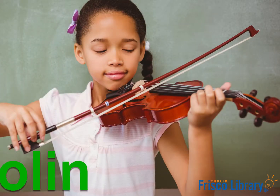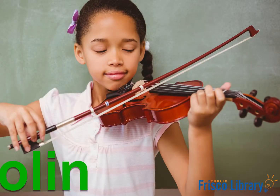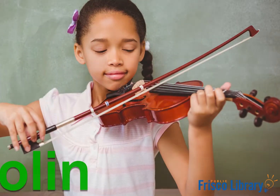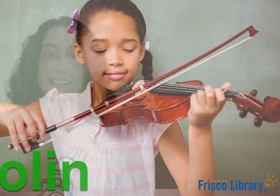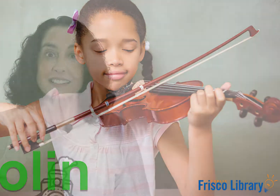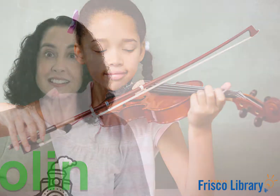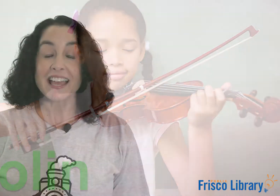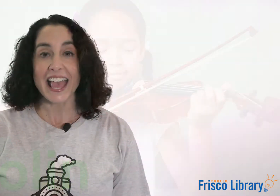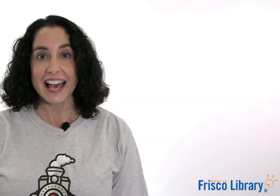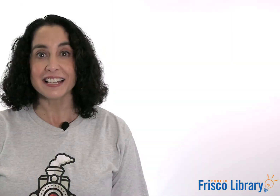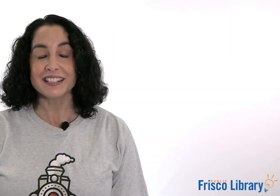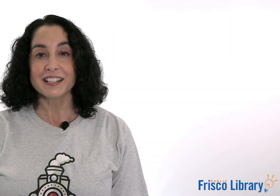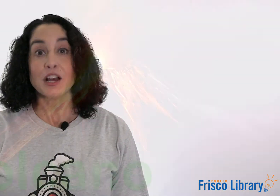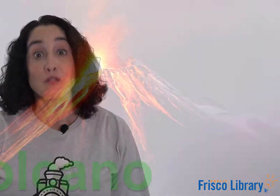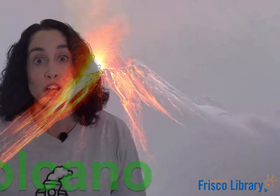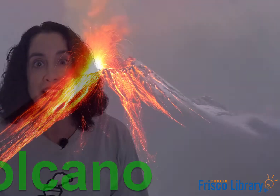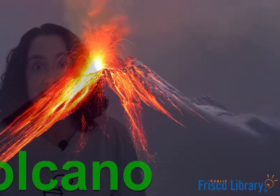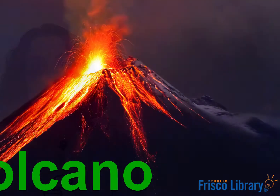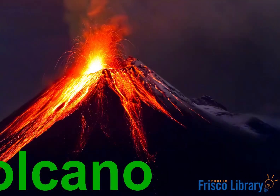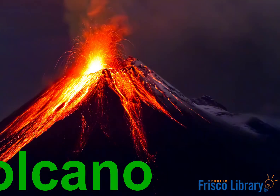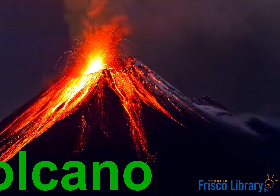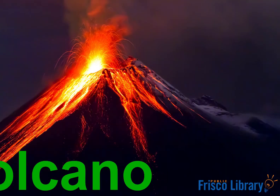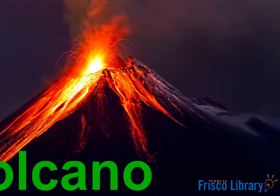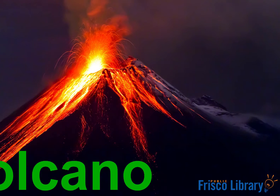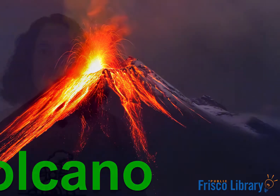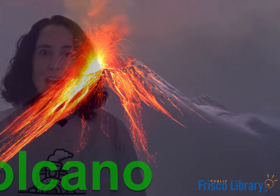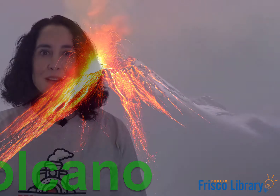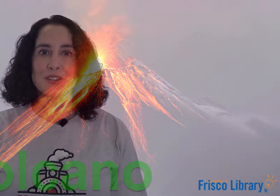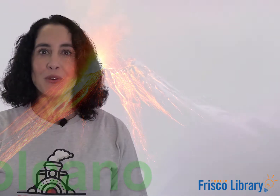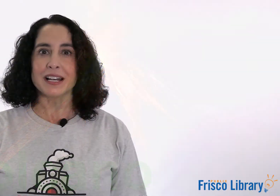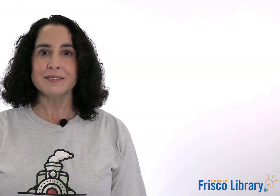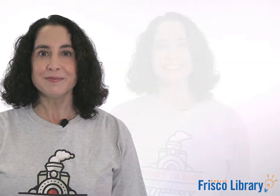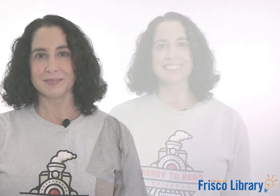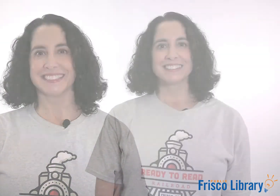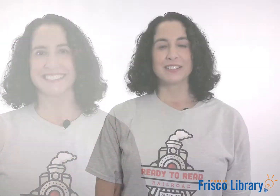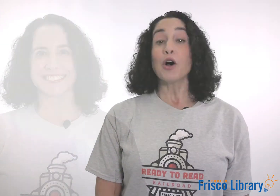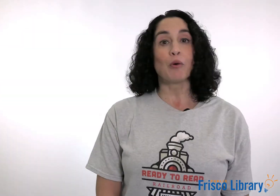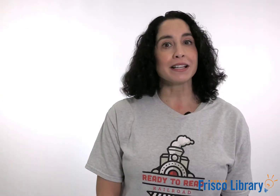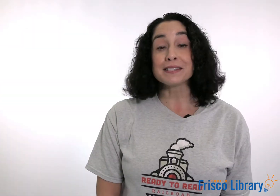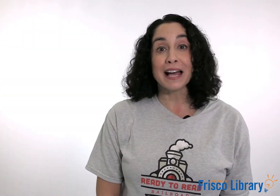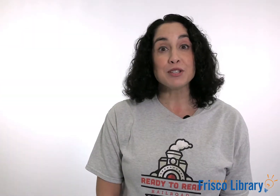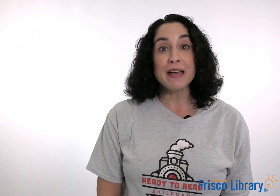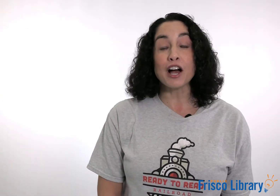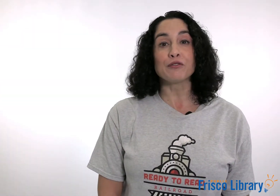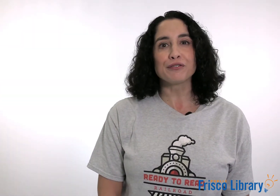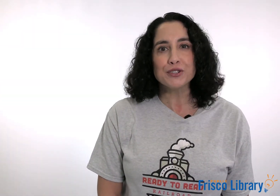violin and volcano nice job everyone well it's time to make a fruit